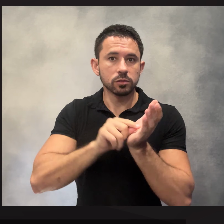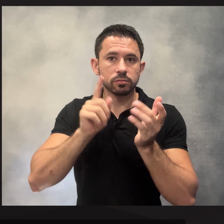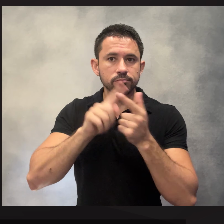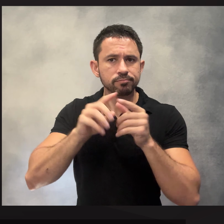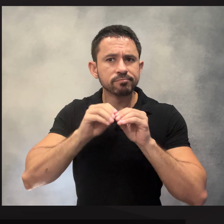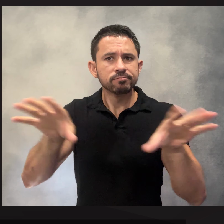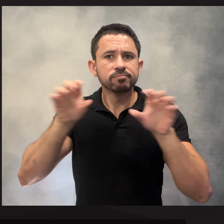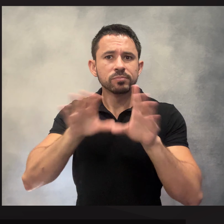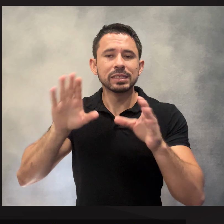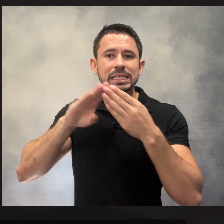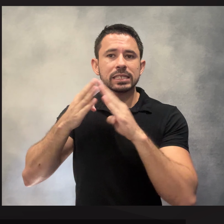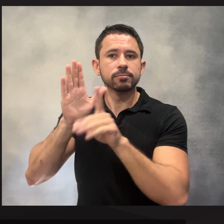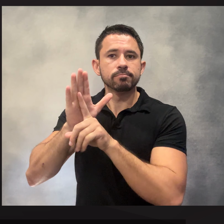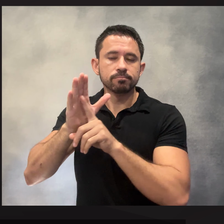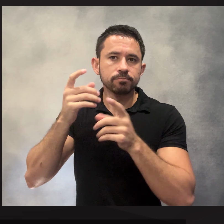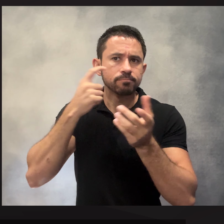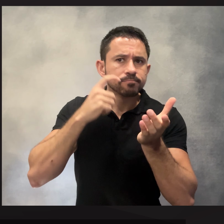updates.